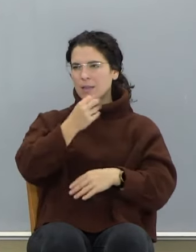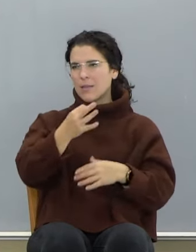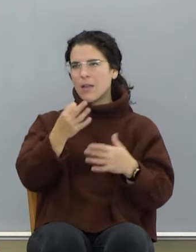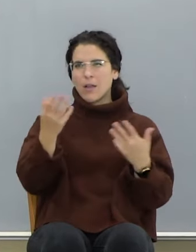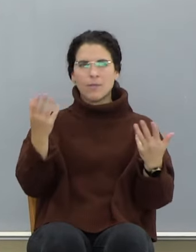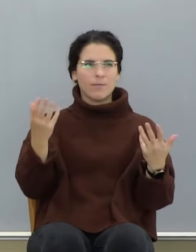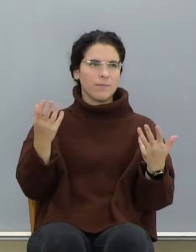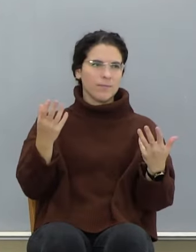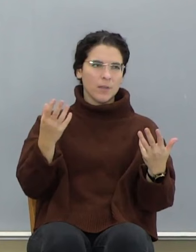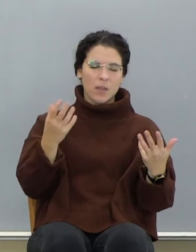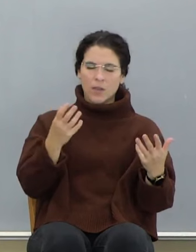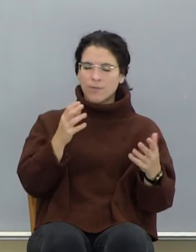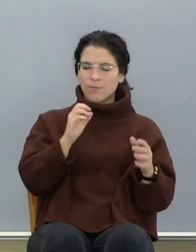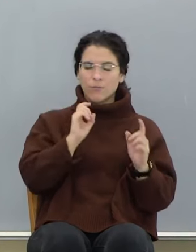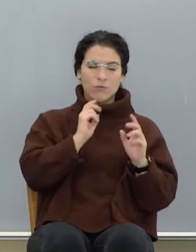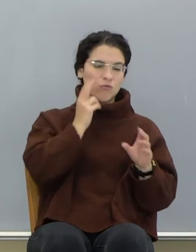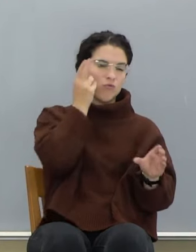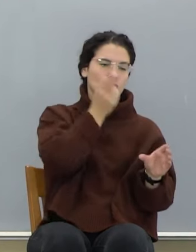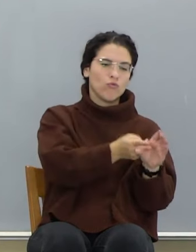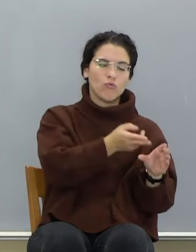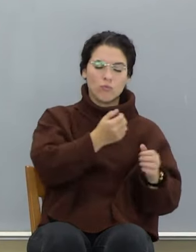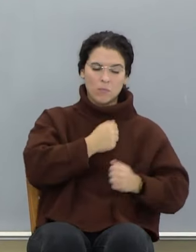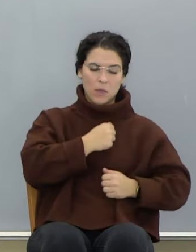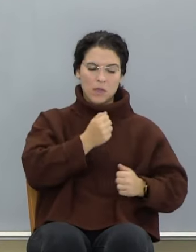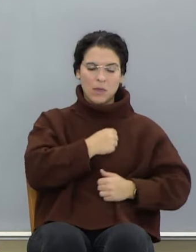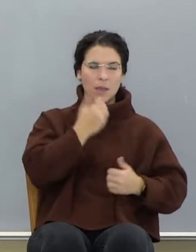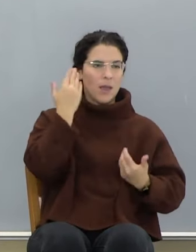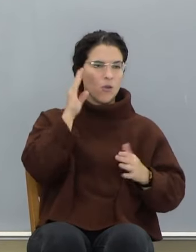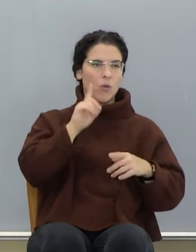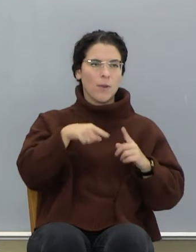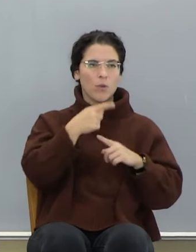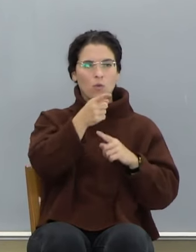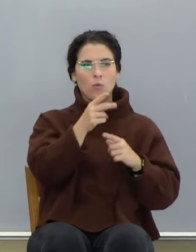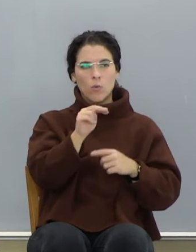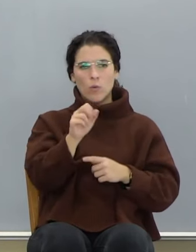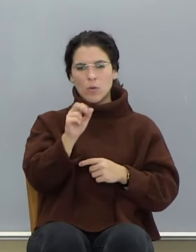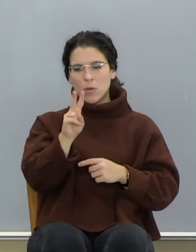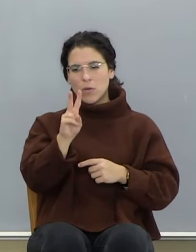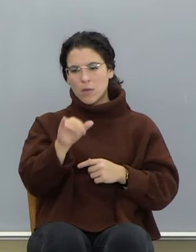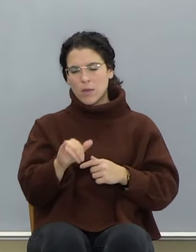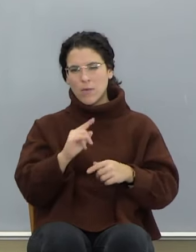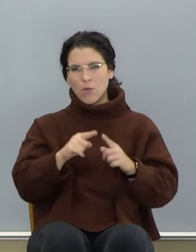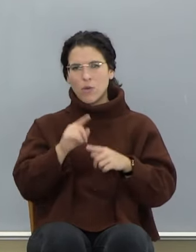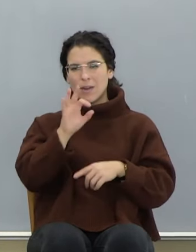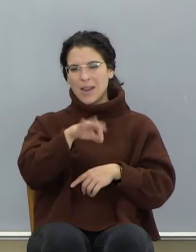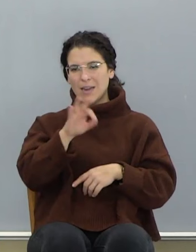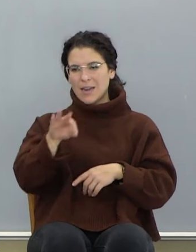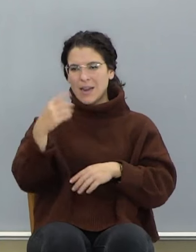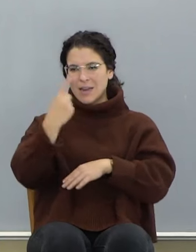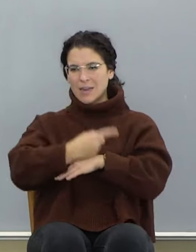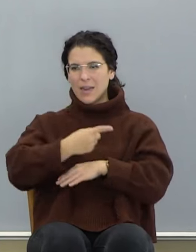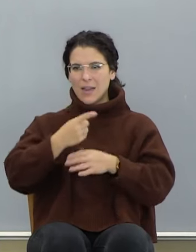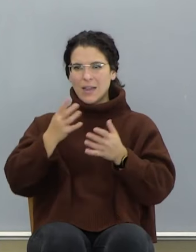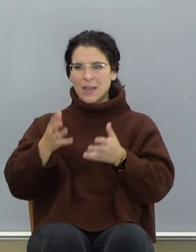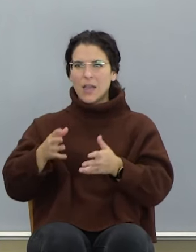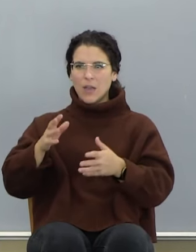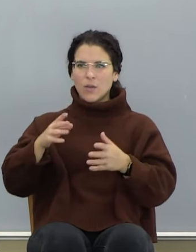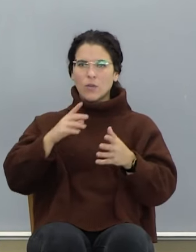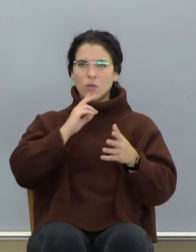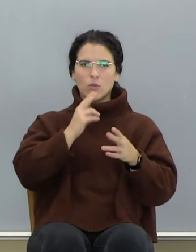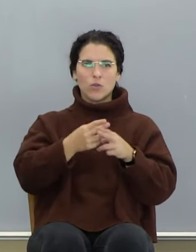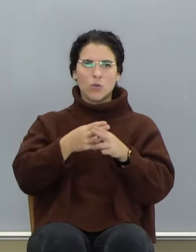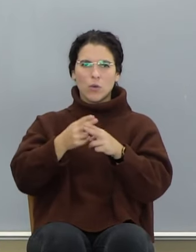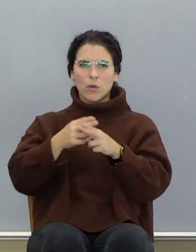of enlistment. You know, I don't know about you guys in the Navy. I remember when you had 99 days left, you ran around yelling